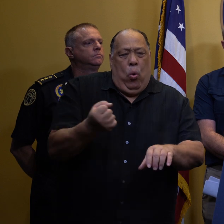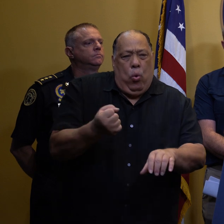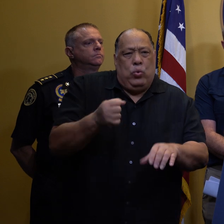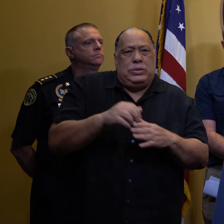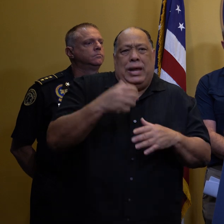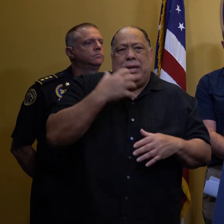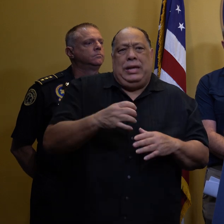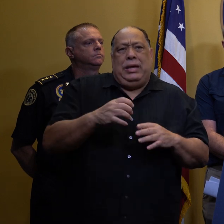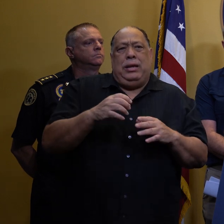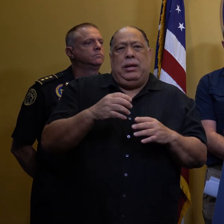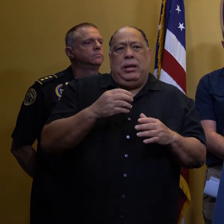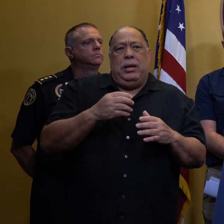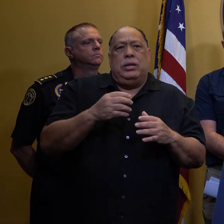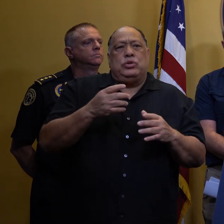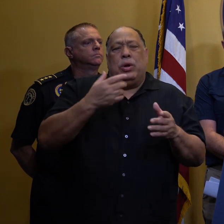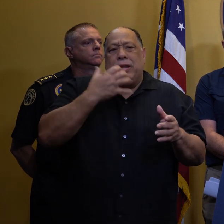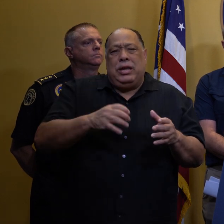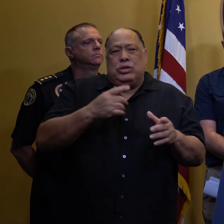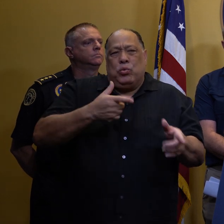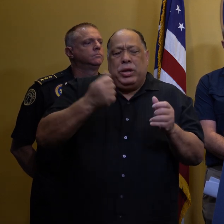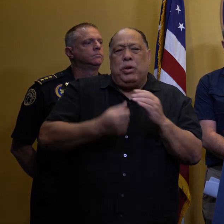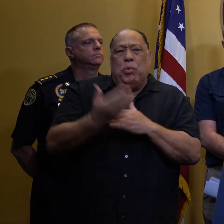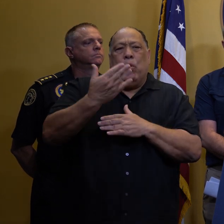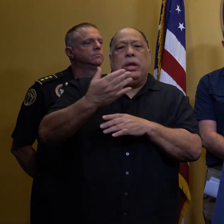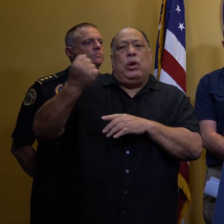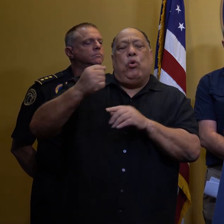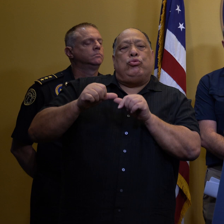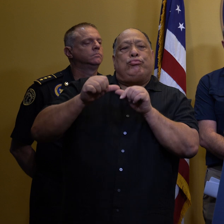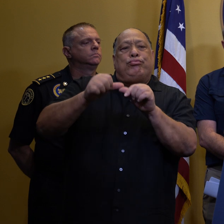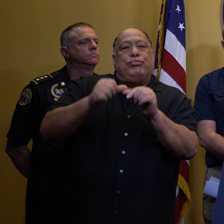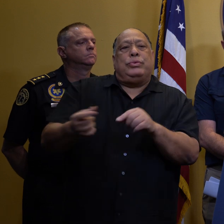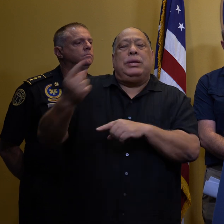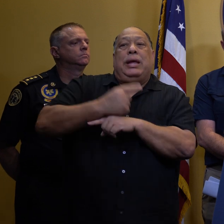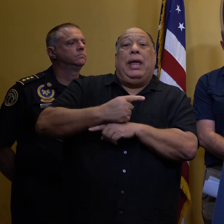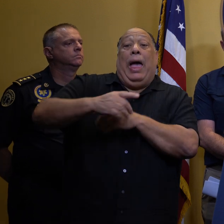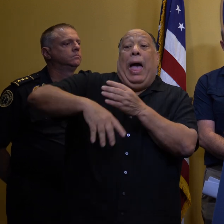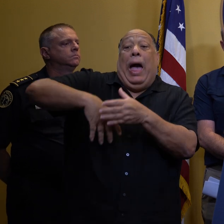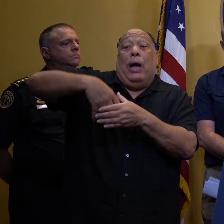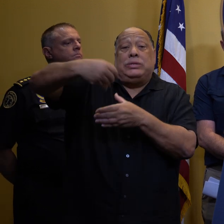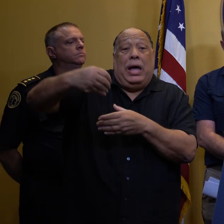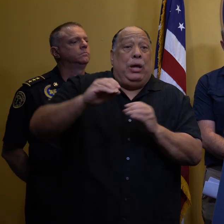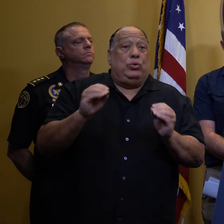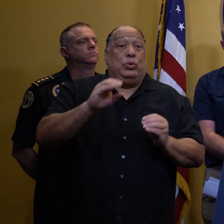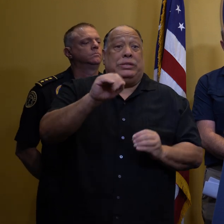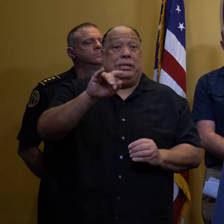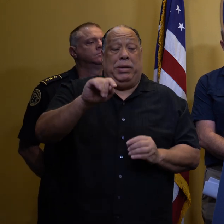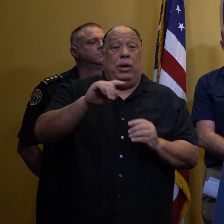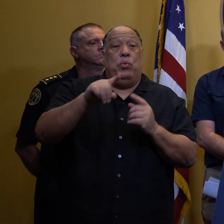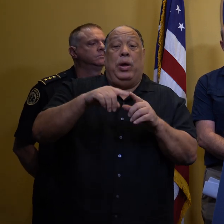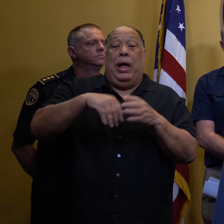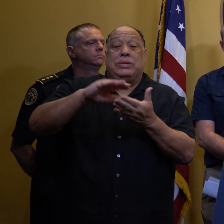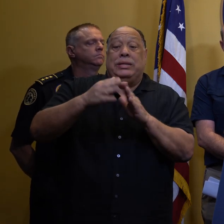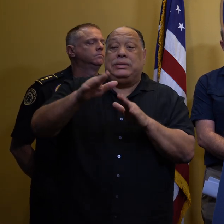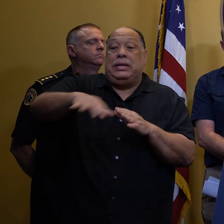heat longer during the day. So outside of the city, you will have a little bit quicker cooling down in the evening, but we won't have